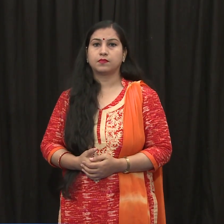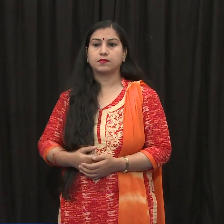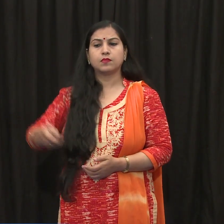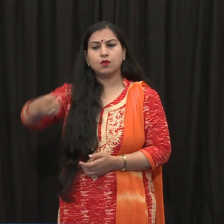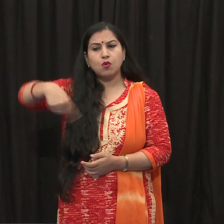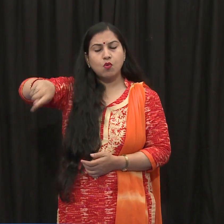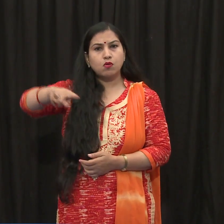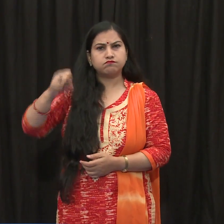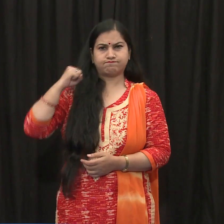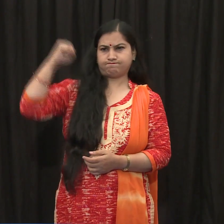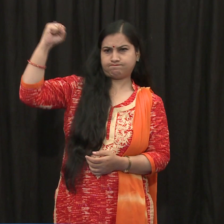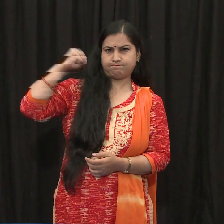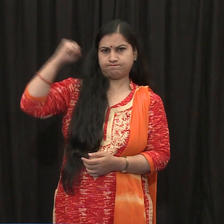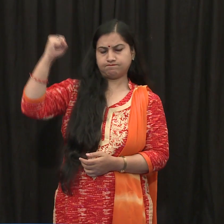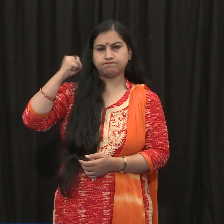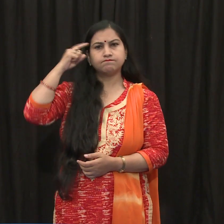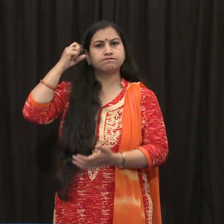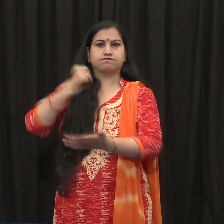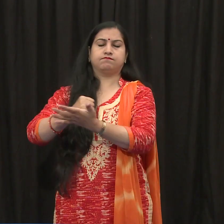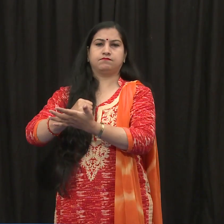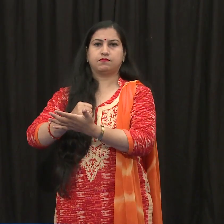movement had decided to constitute